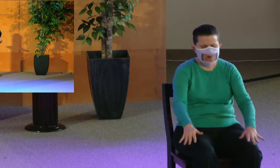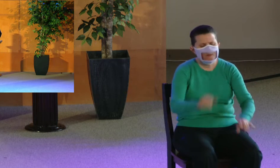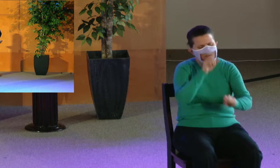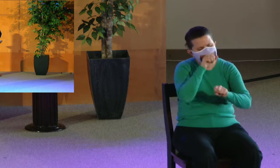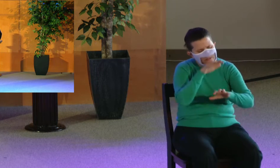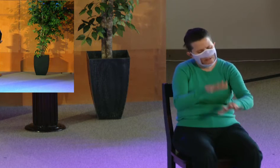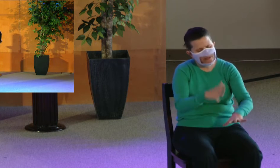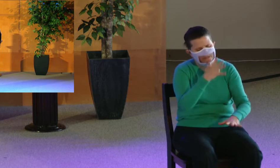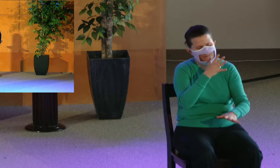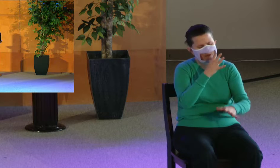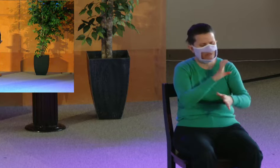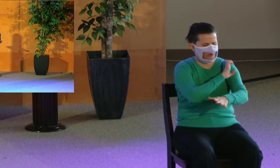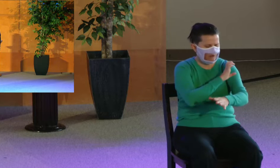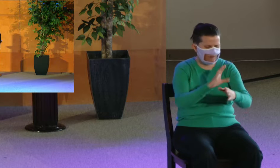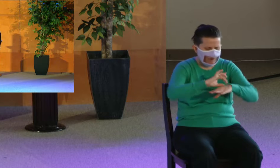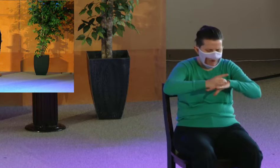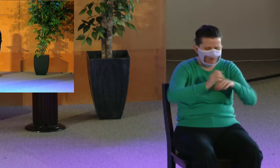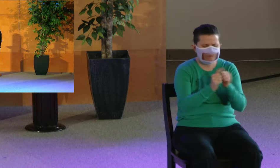with all that joy and all that love.